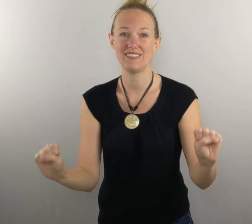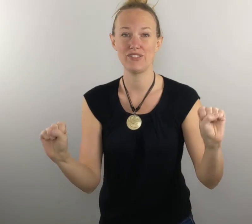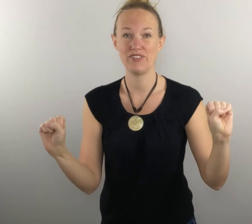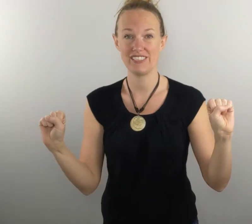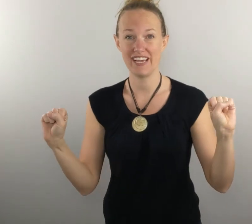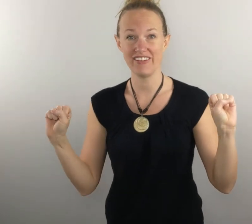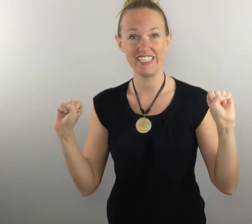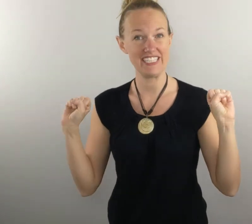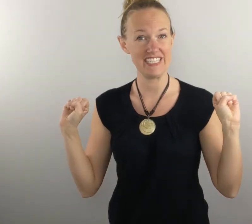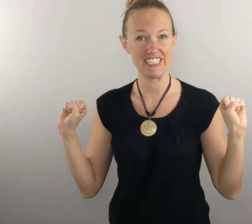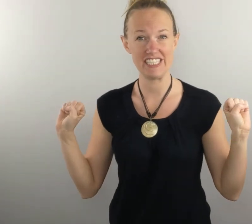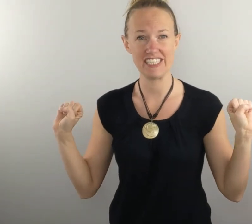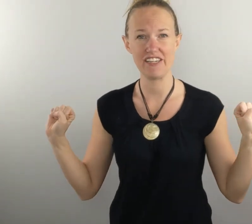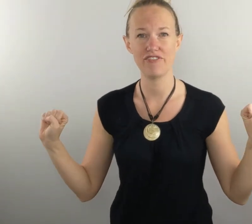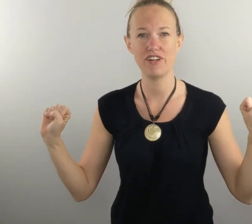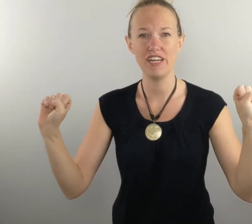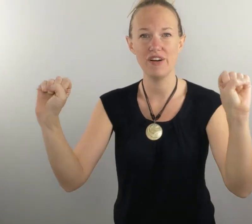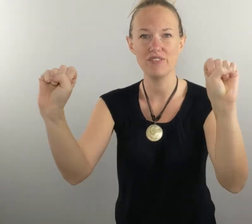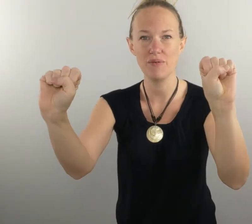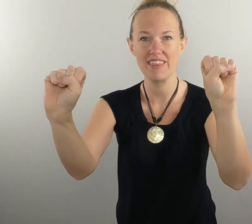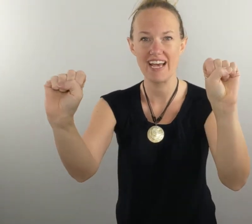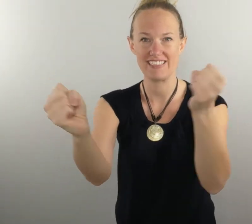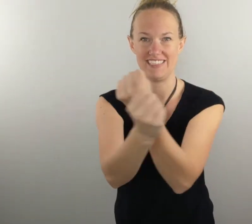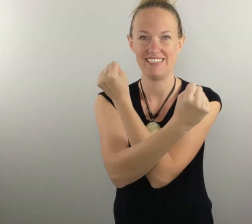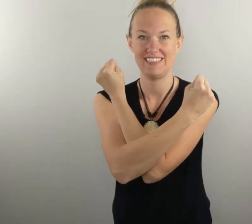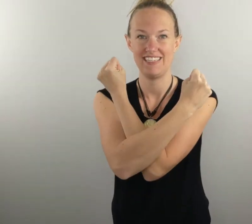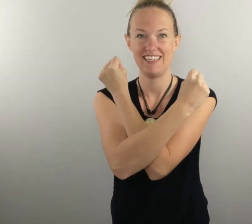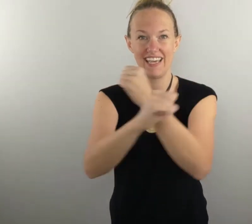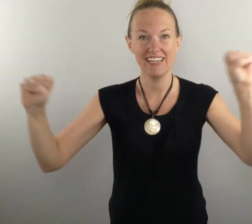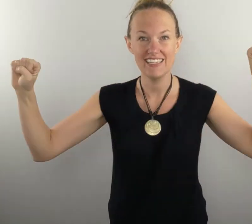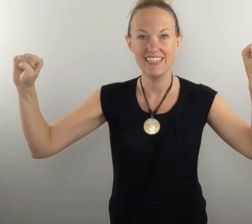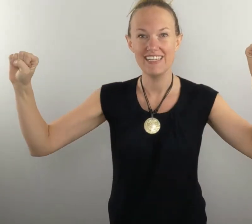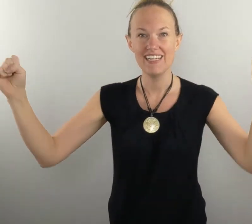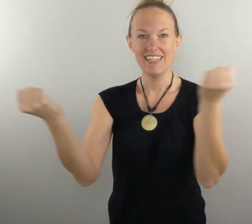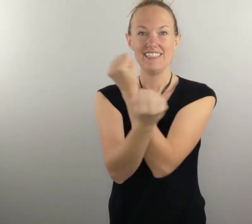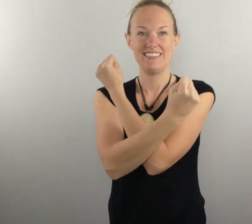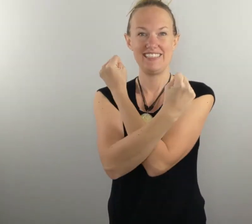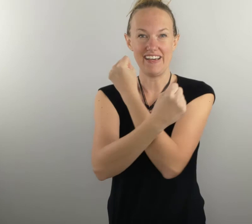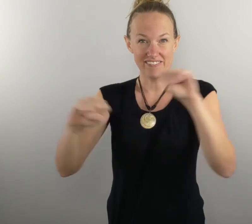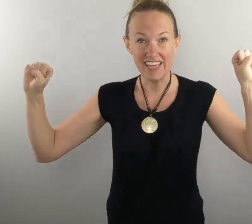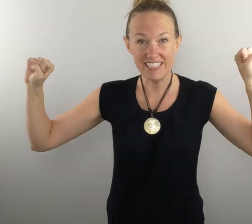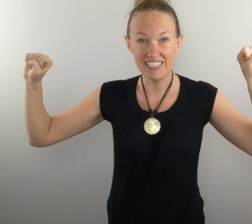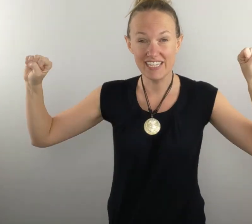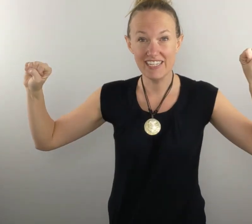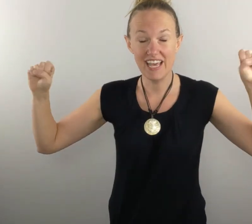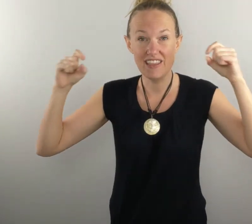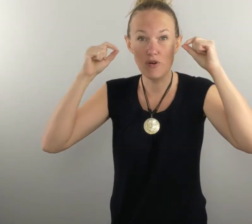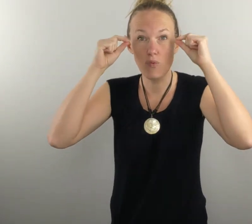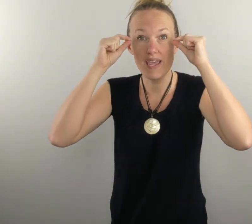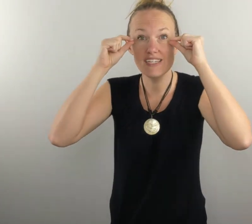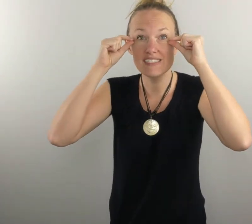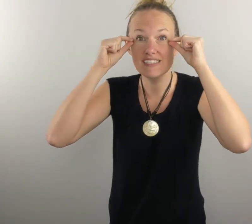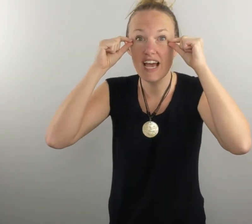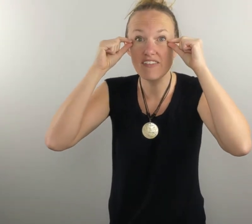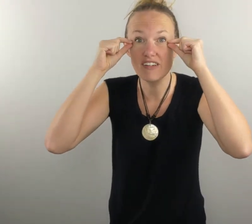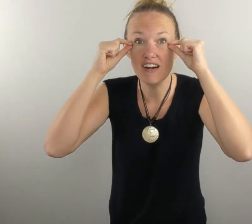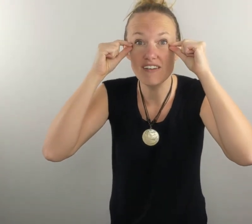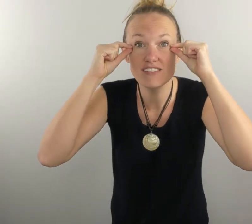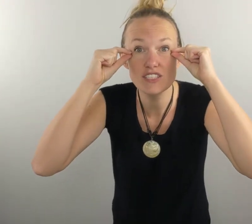for salvation, it's just like free, only with S's. Okay? Salvation, and then wakes. Have your two